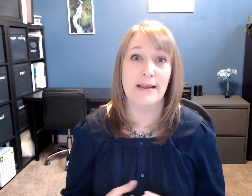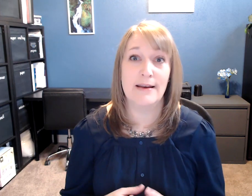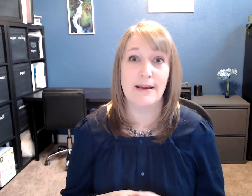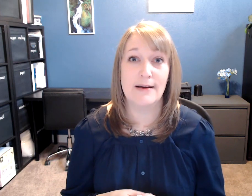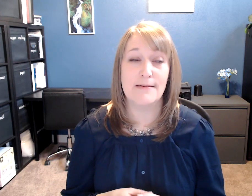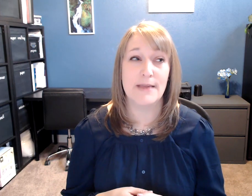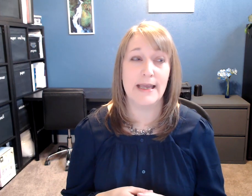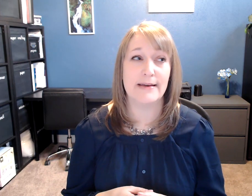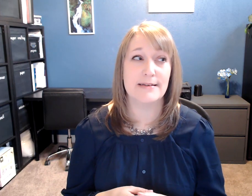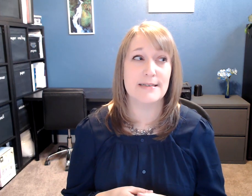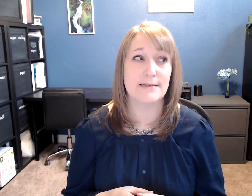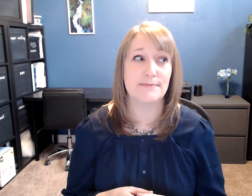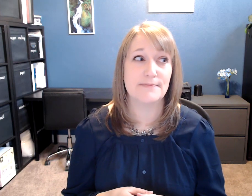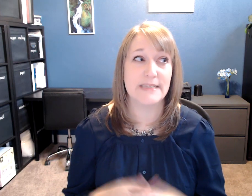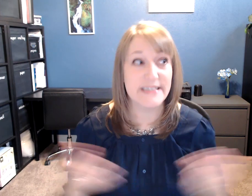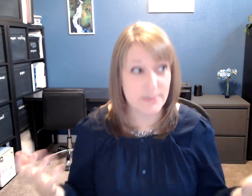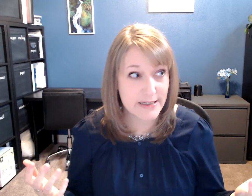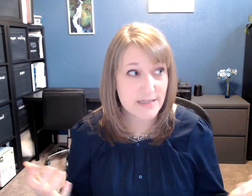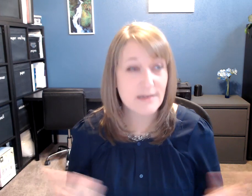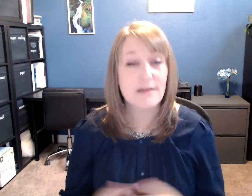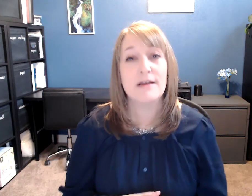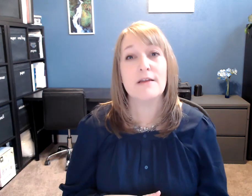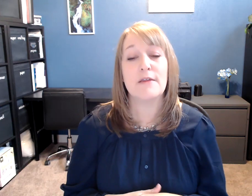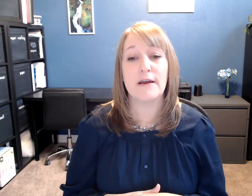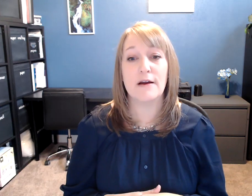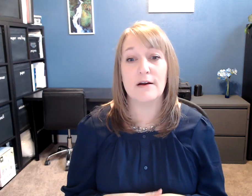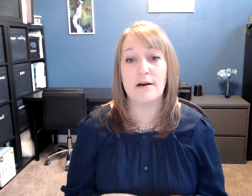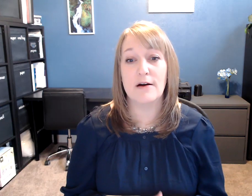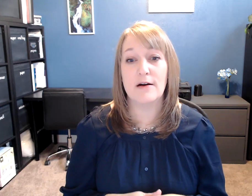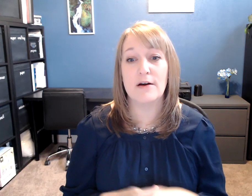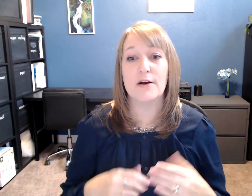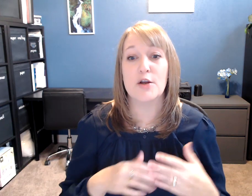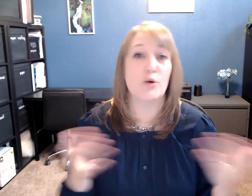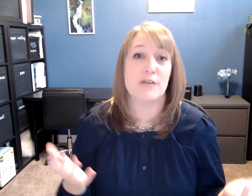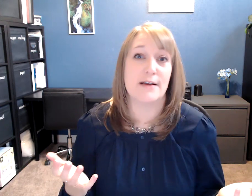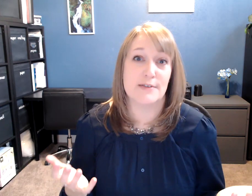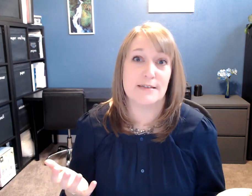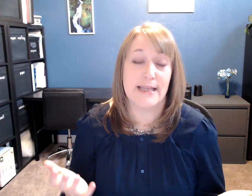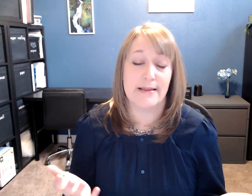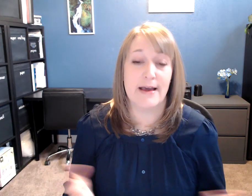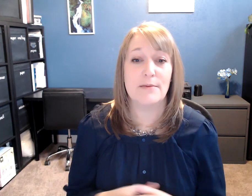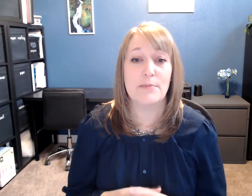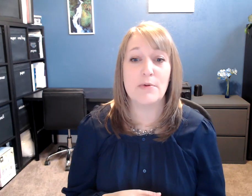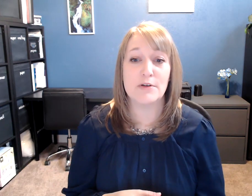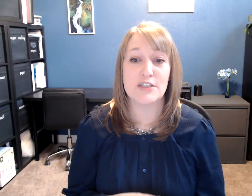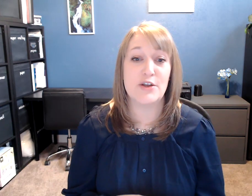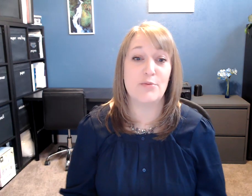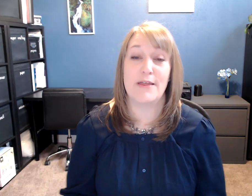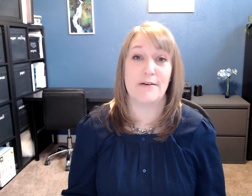tight-knit and intimate. There are no titles like that. People are just known by their